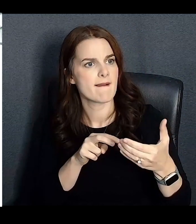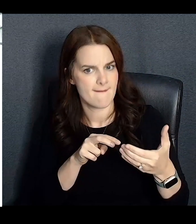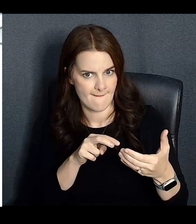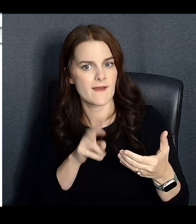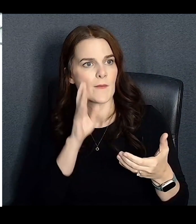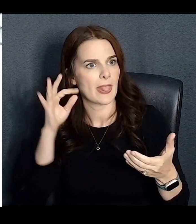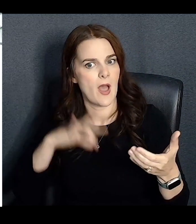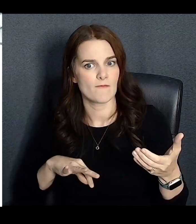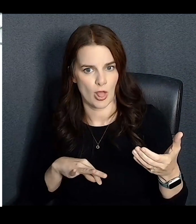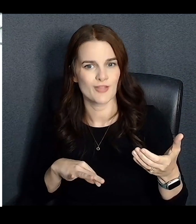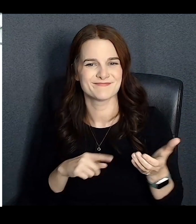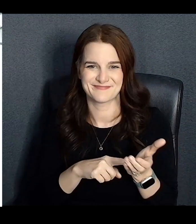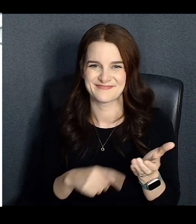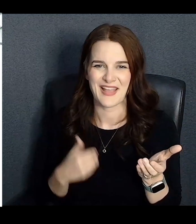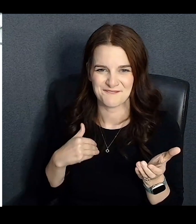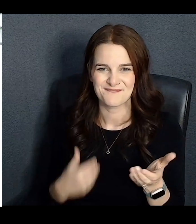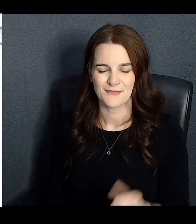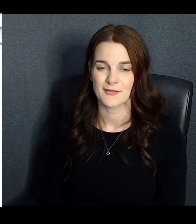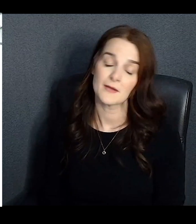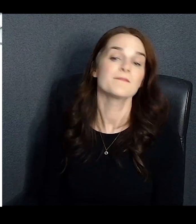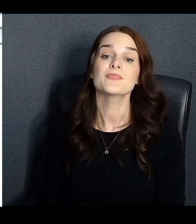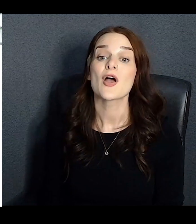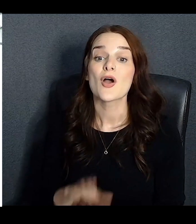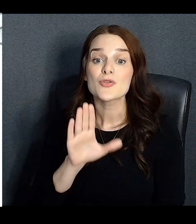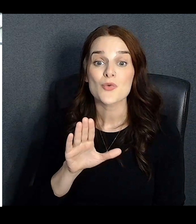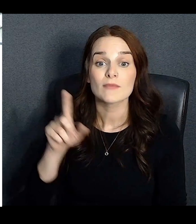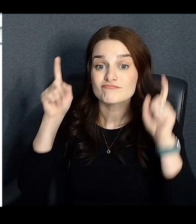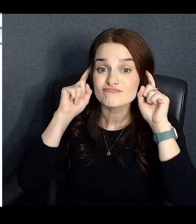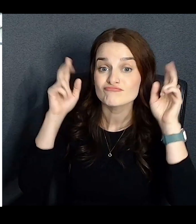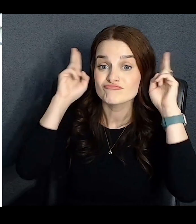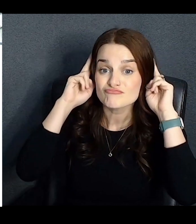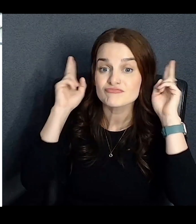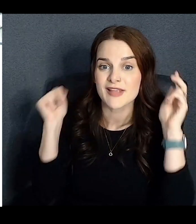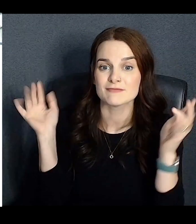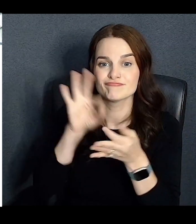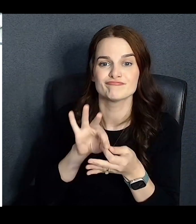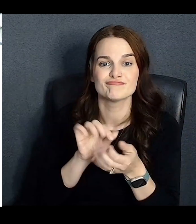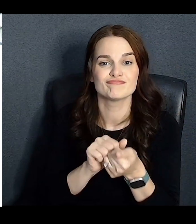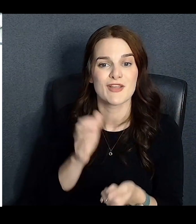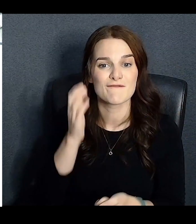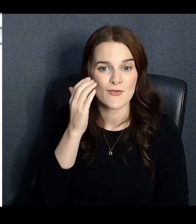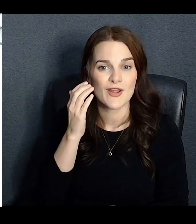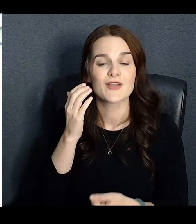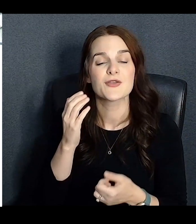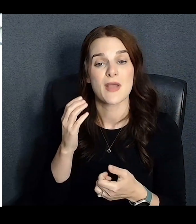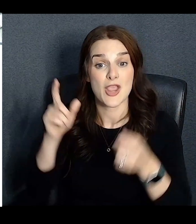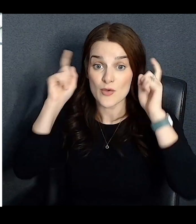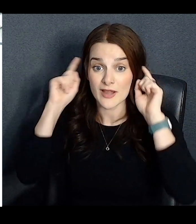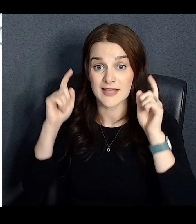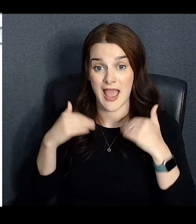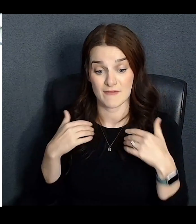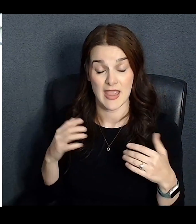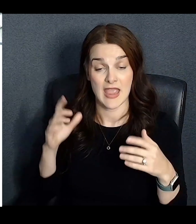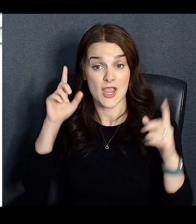that are helpful. You can also pair your hearing devices with your phone. So if you use hearing aids, you can turn on hearing